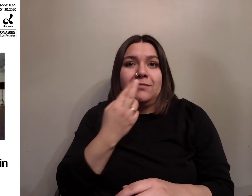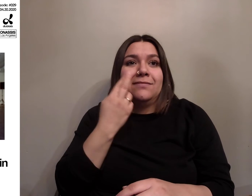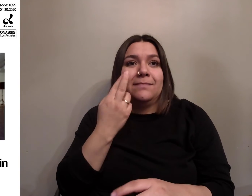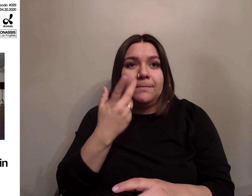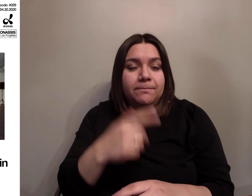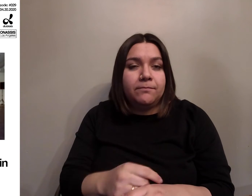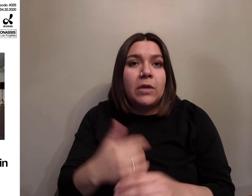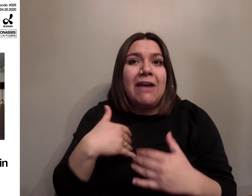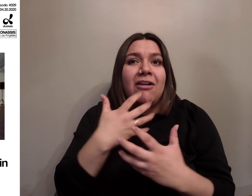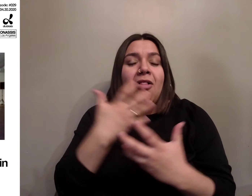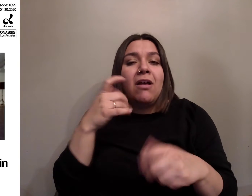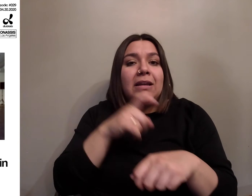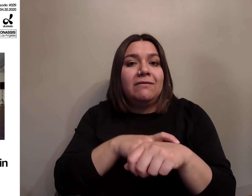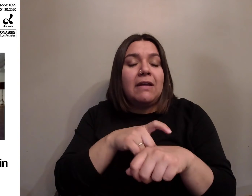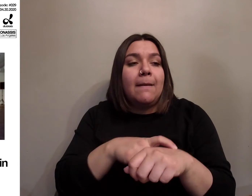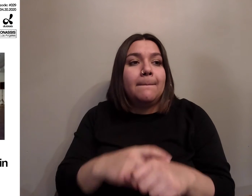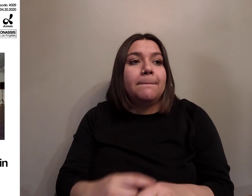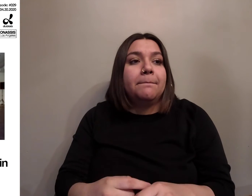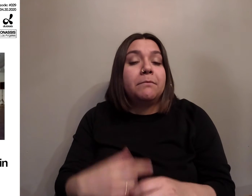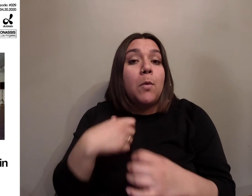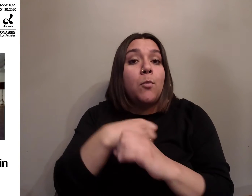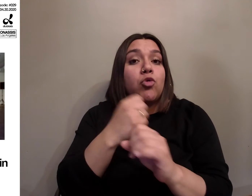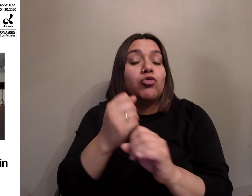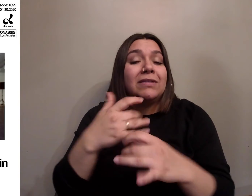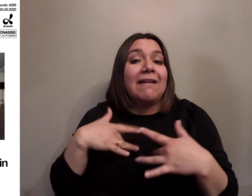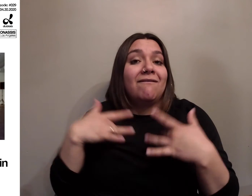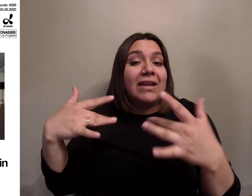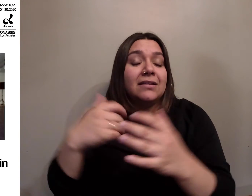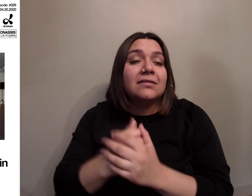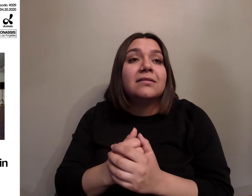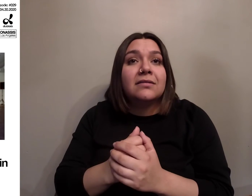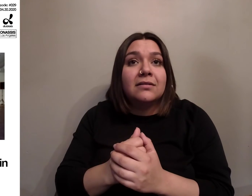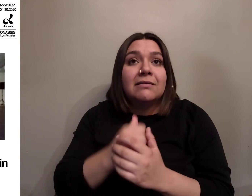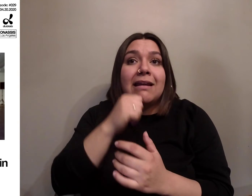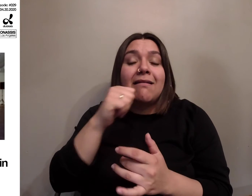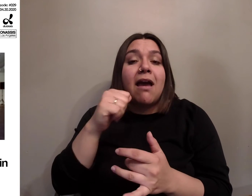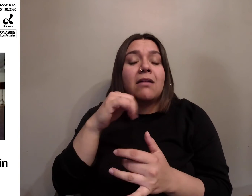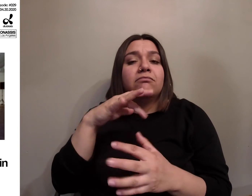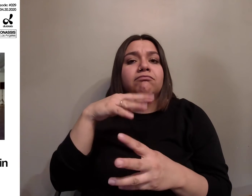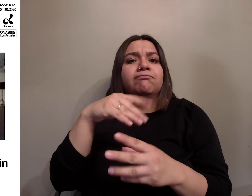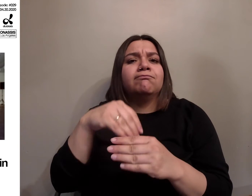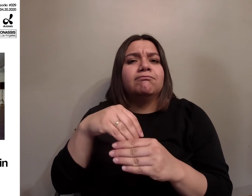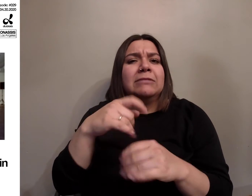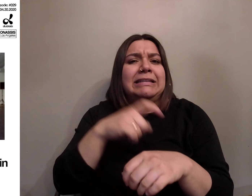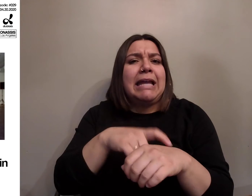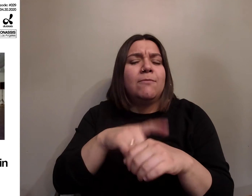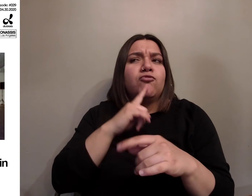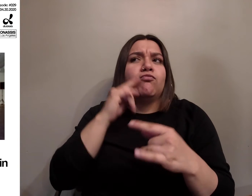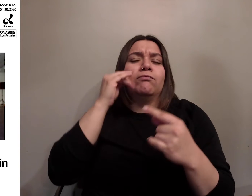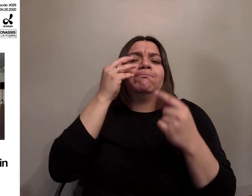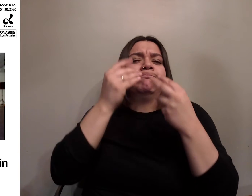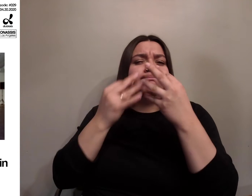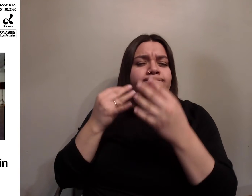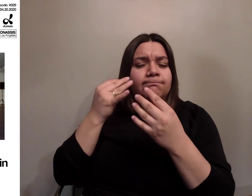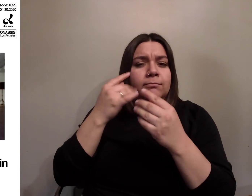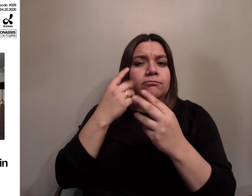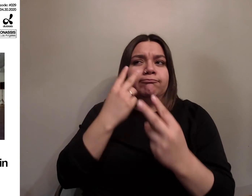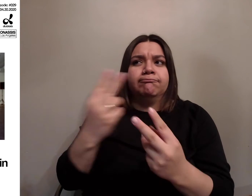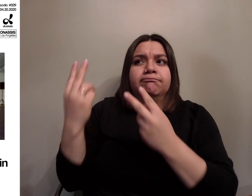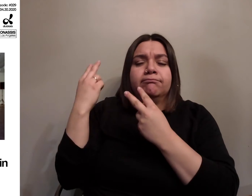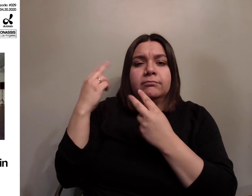organization that we were building and make sure that all of our organizational processes, structures,